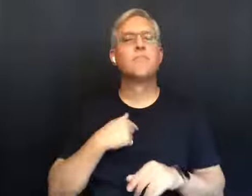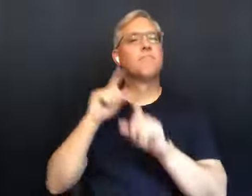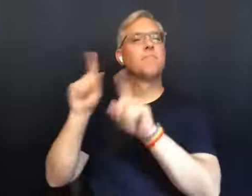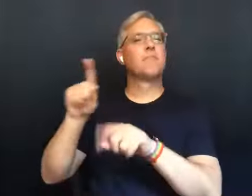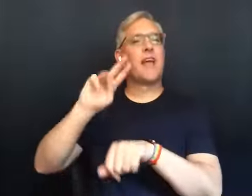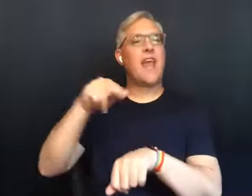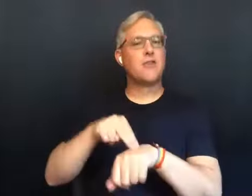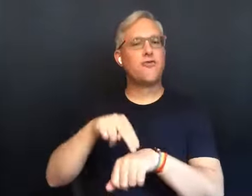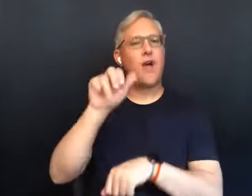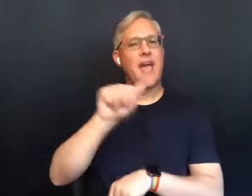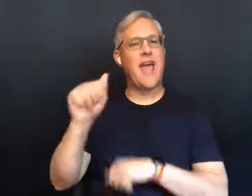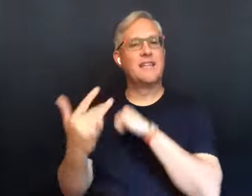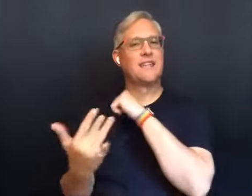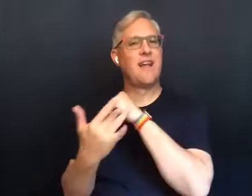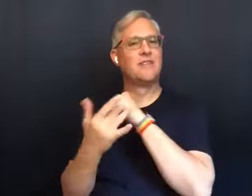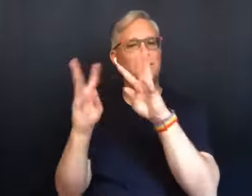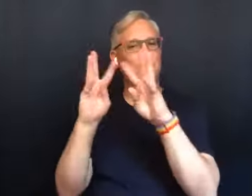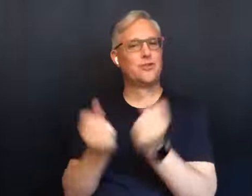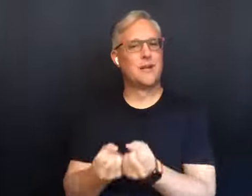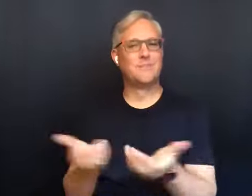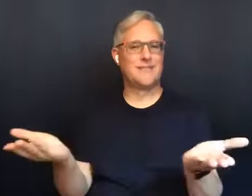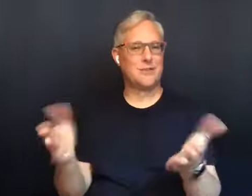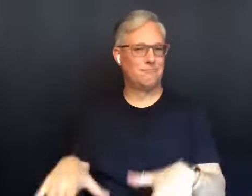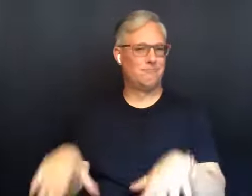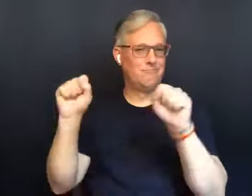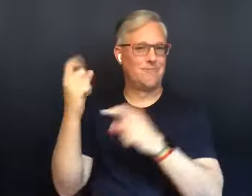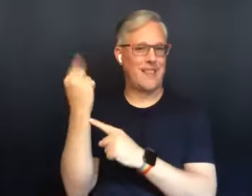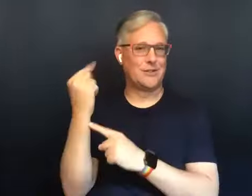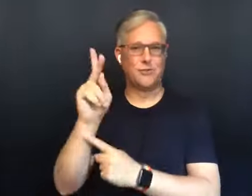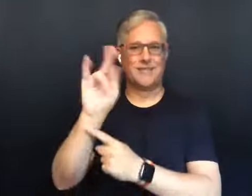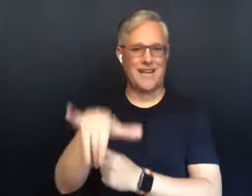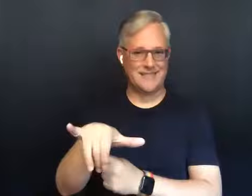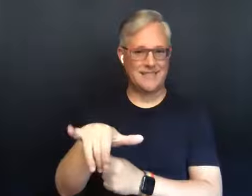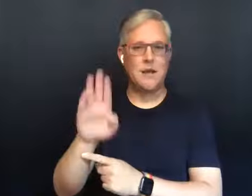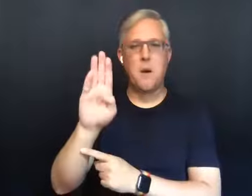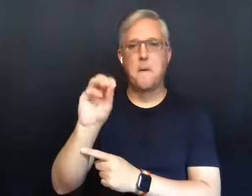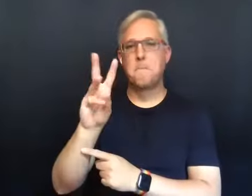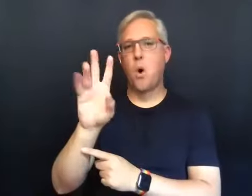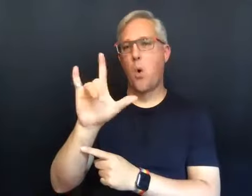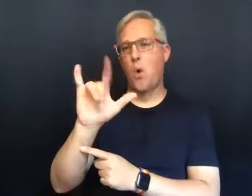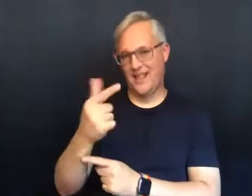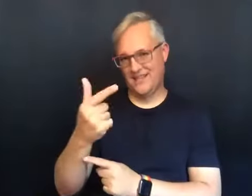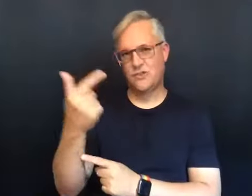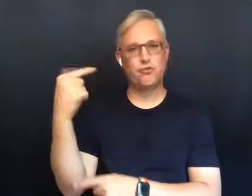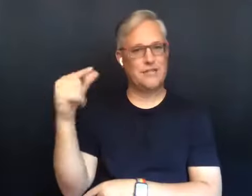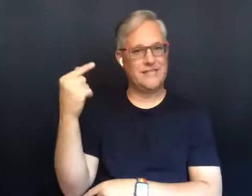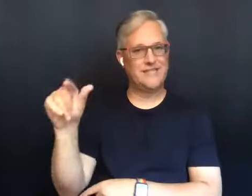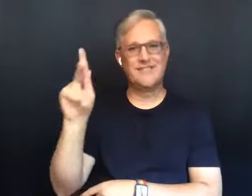big, big responsibility. I was at the National AA Technology Workshop we hosted out here last year in Bowling Green,